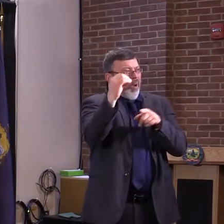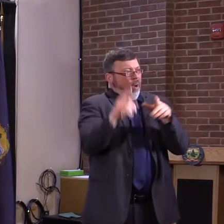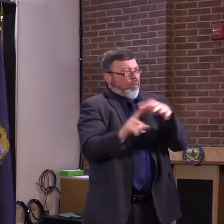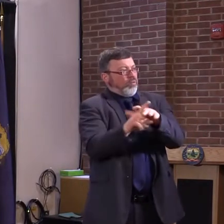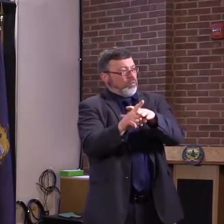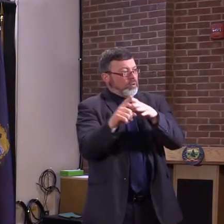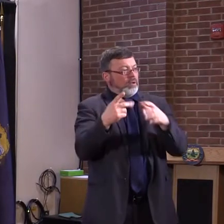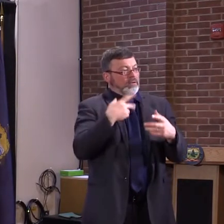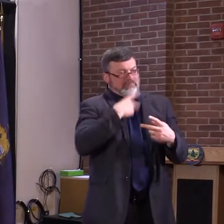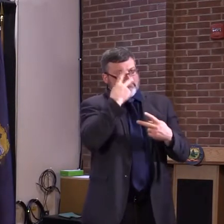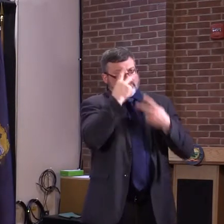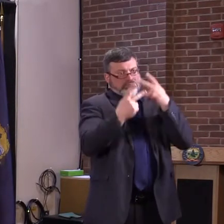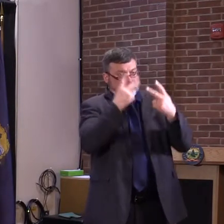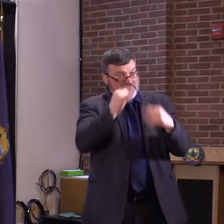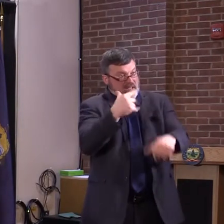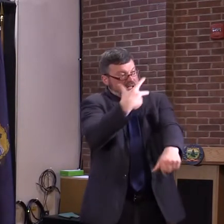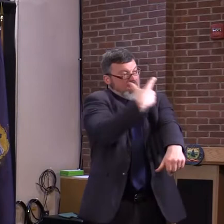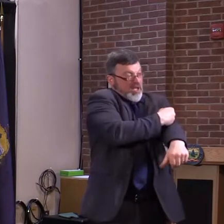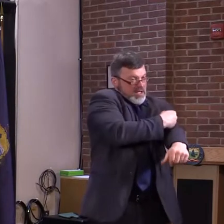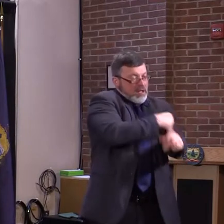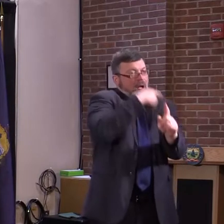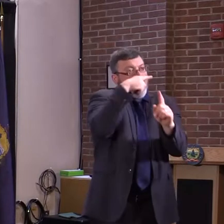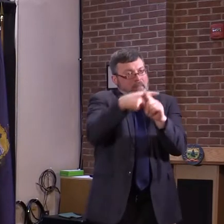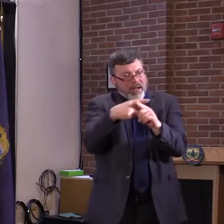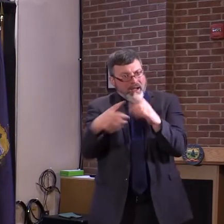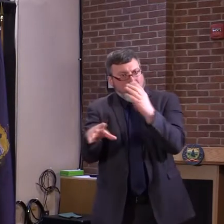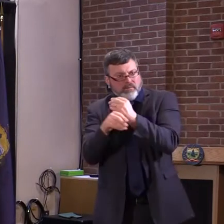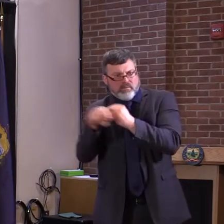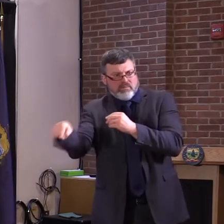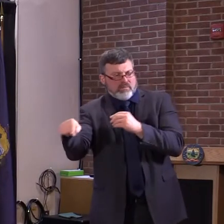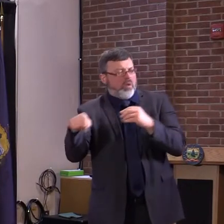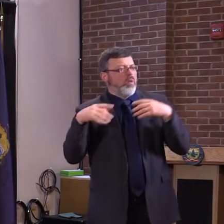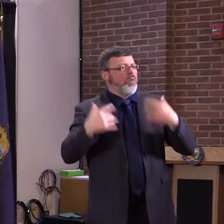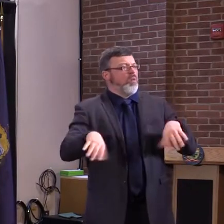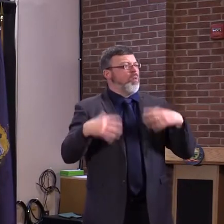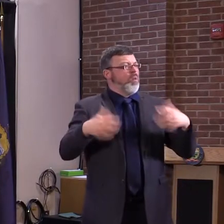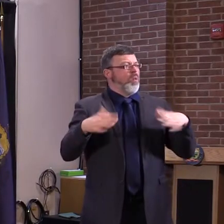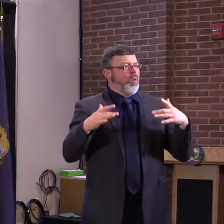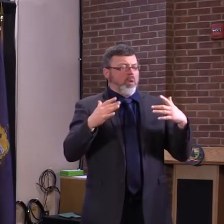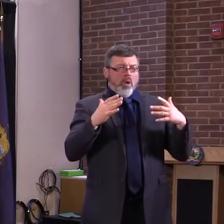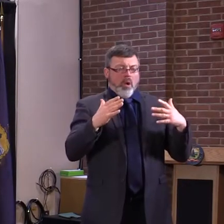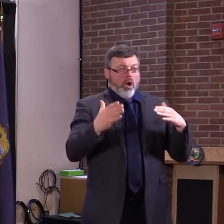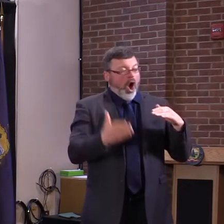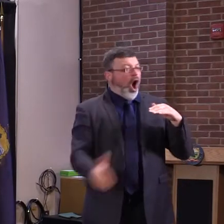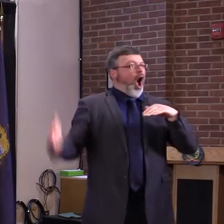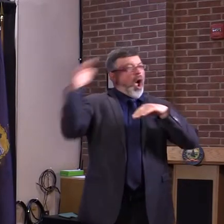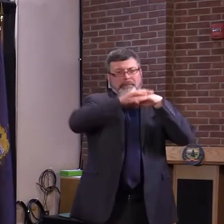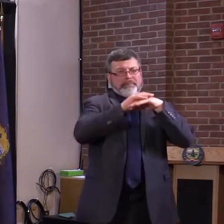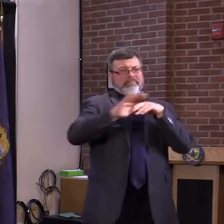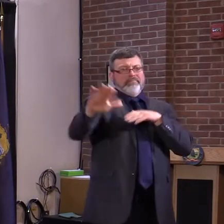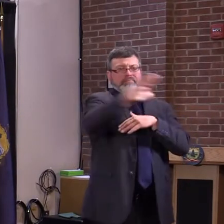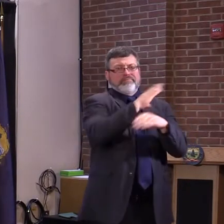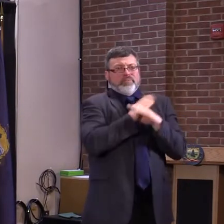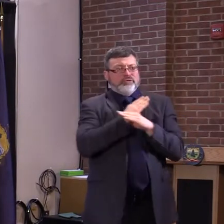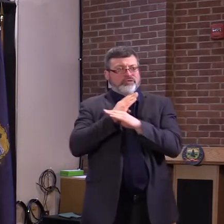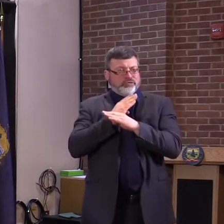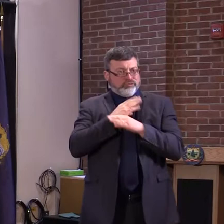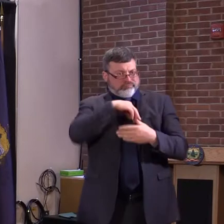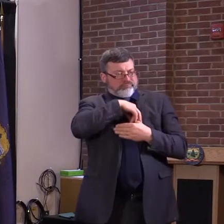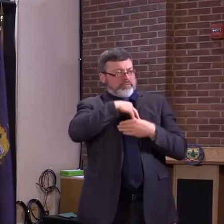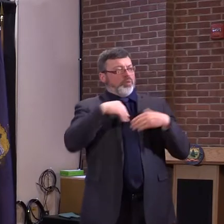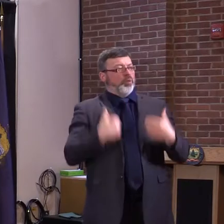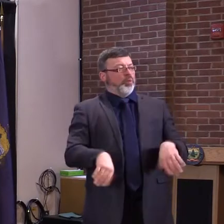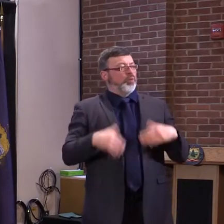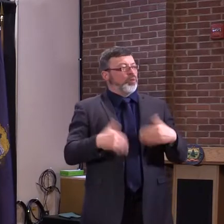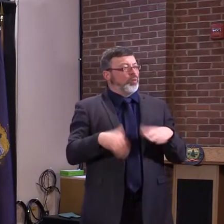unvaccinated, a booster makes a significant difference. Both case rates and mortality rates